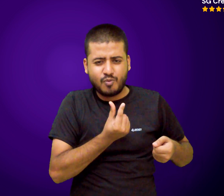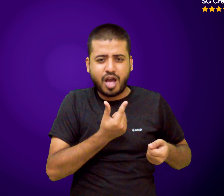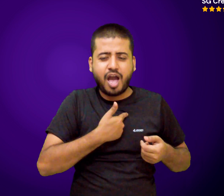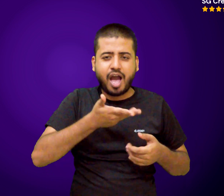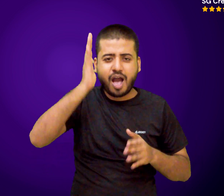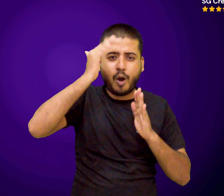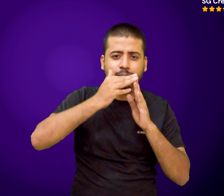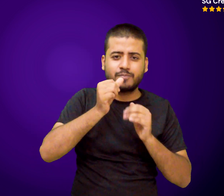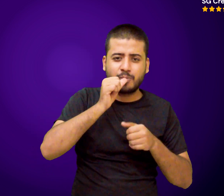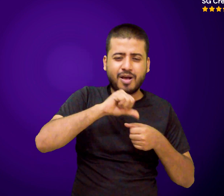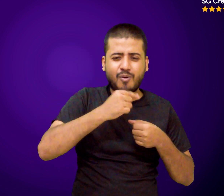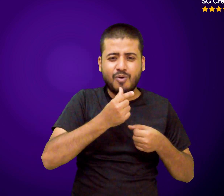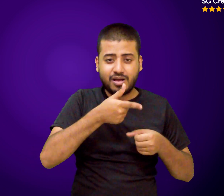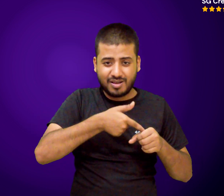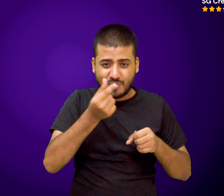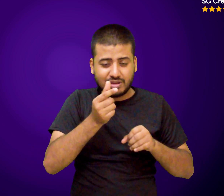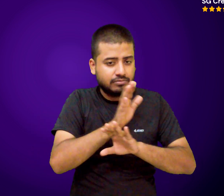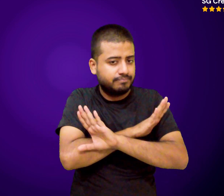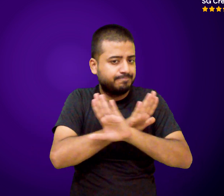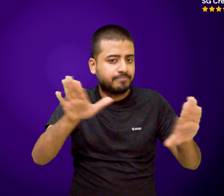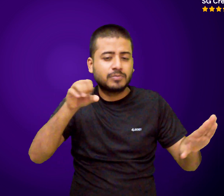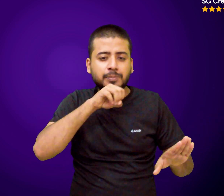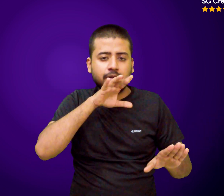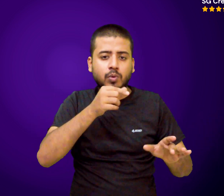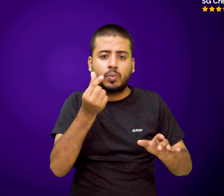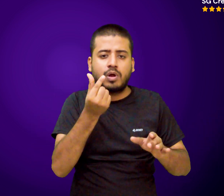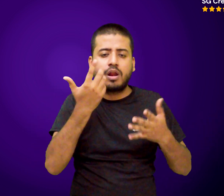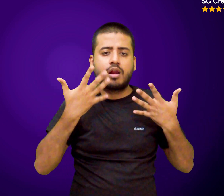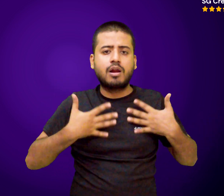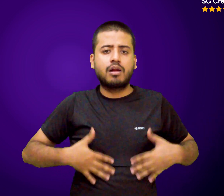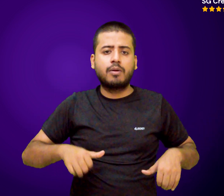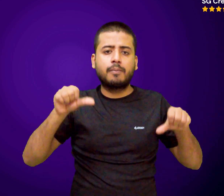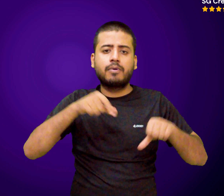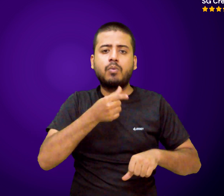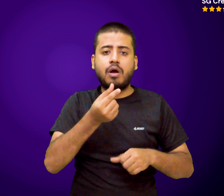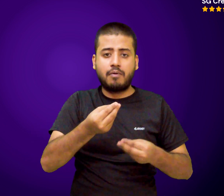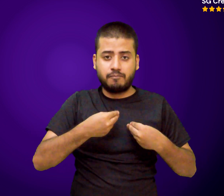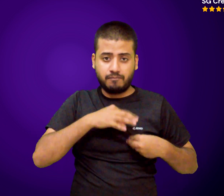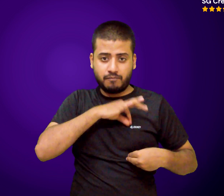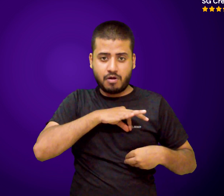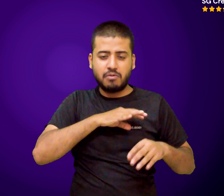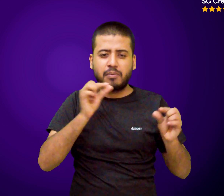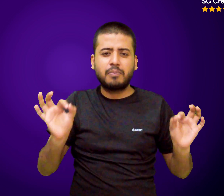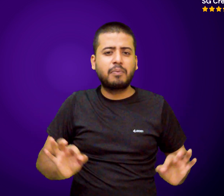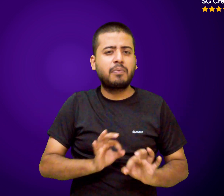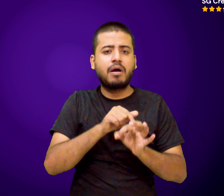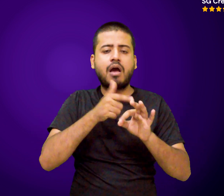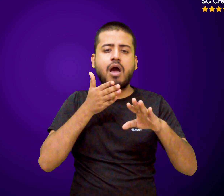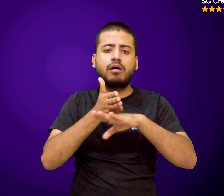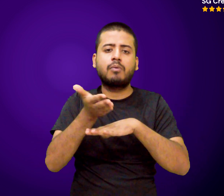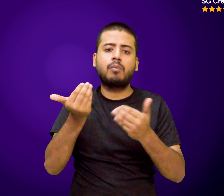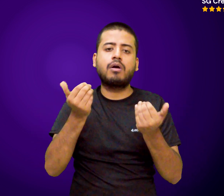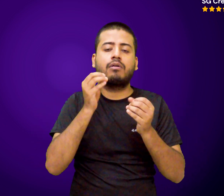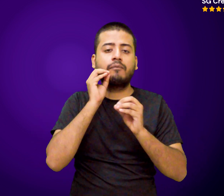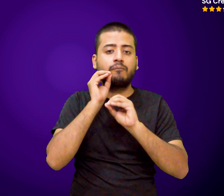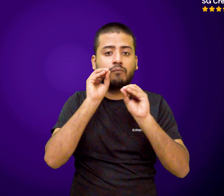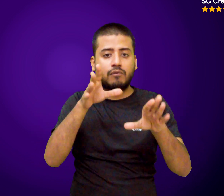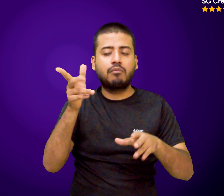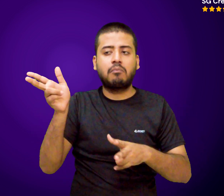cells, tissues, and organs, and it plays a key role in many bodily functions like regulating temperature,